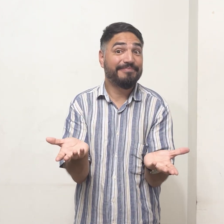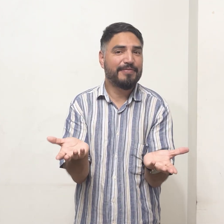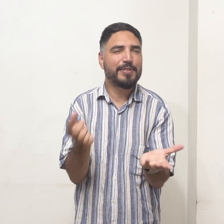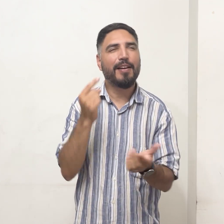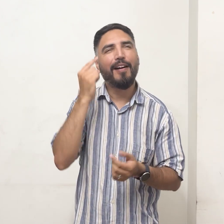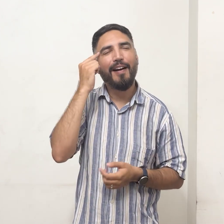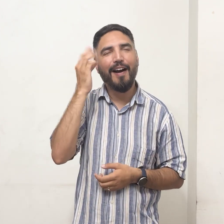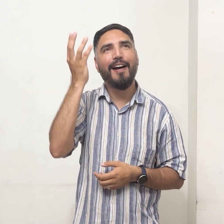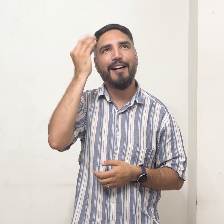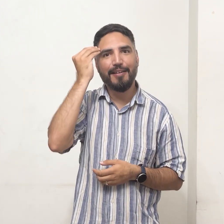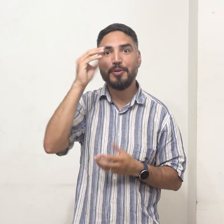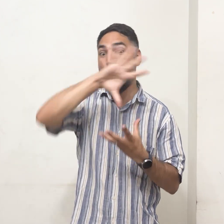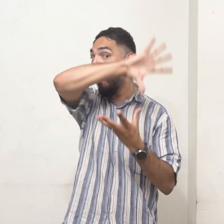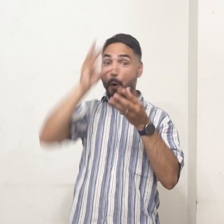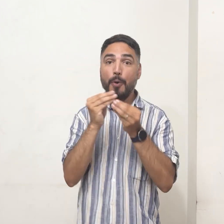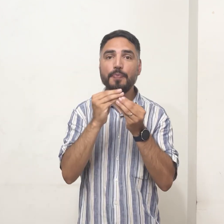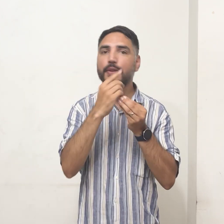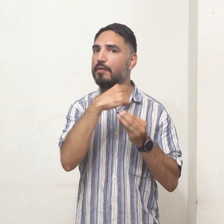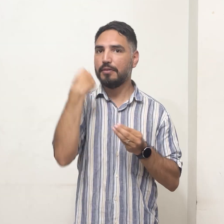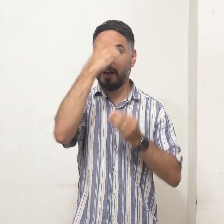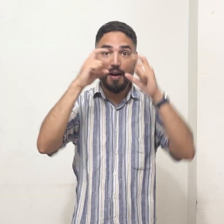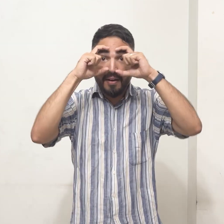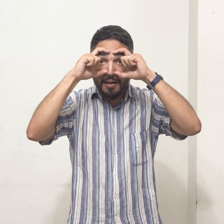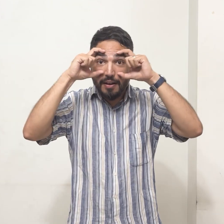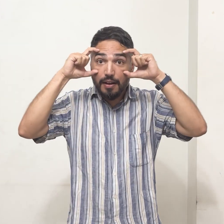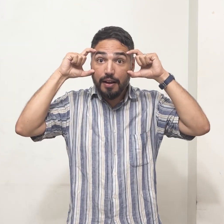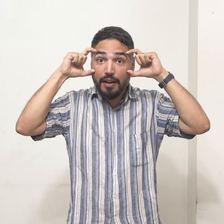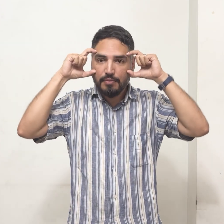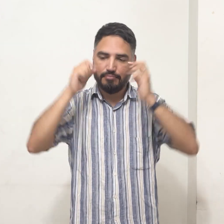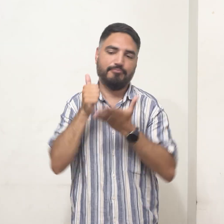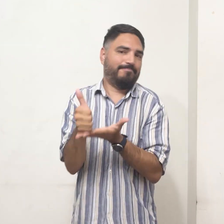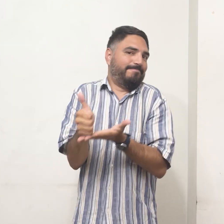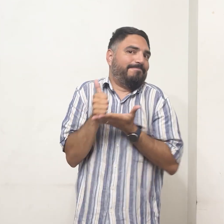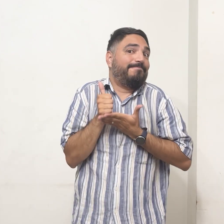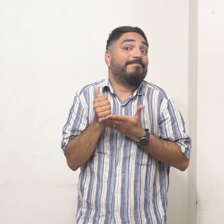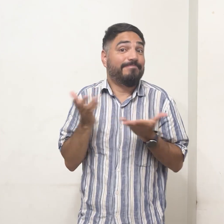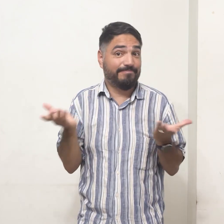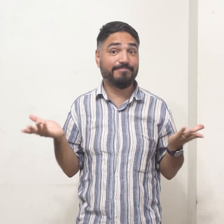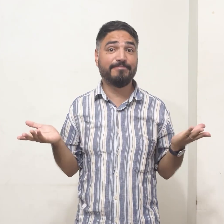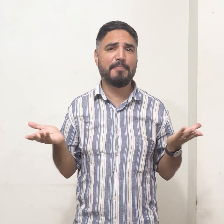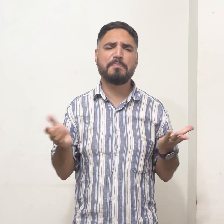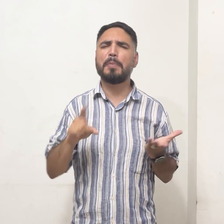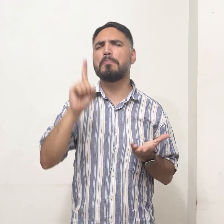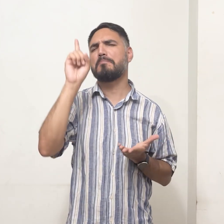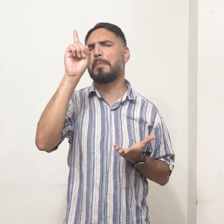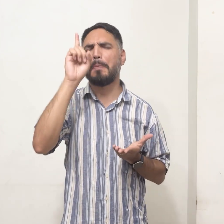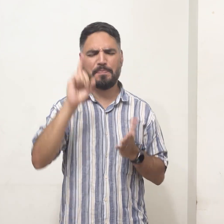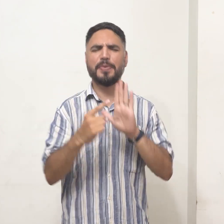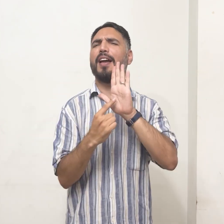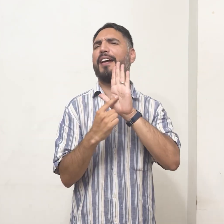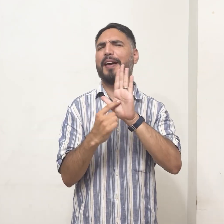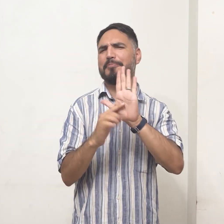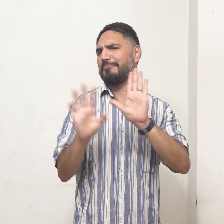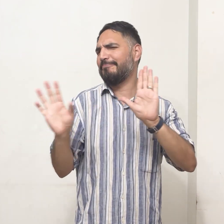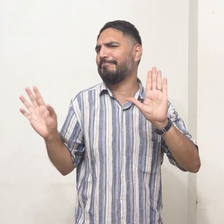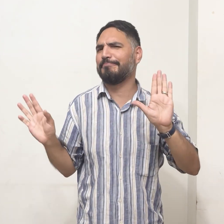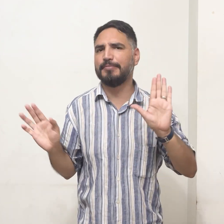comes from the expression of the eyebrows and the eyes. They help me. Another example,